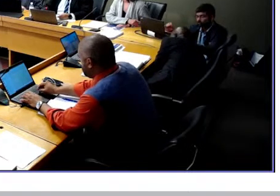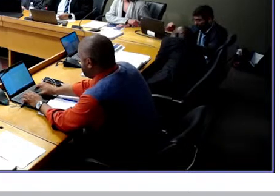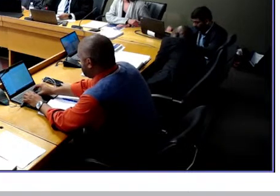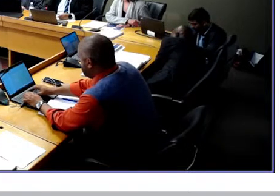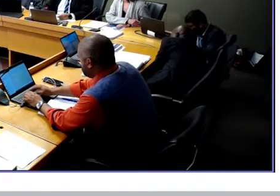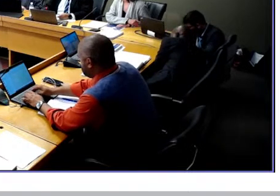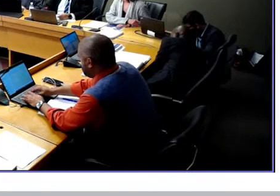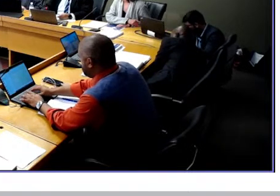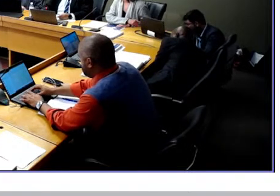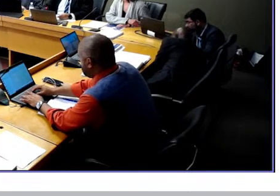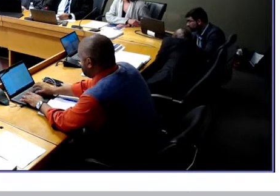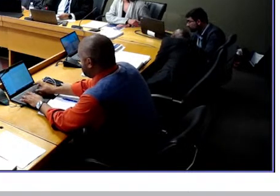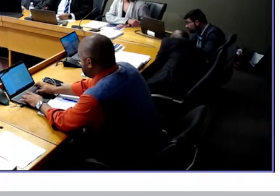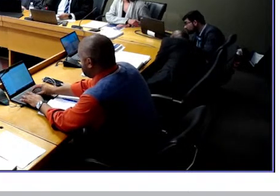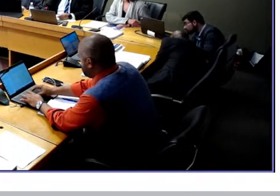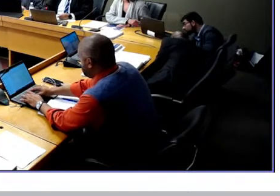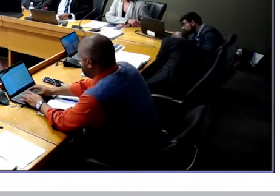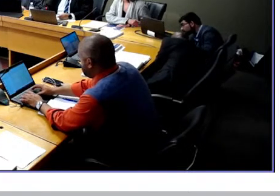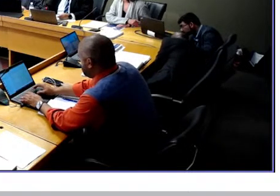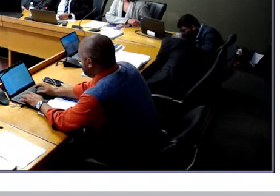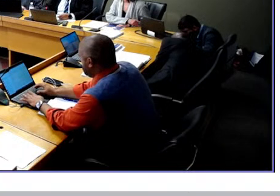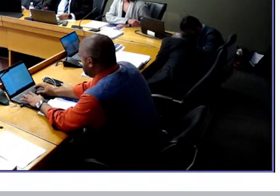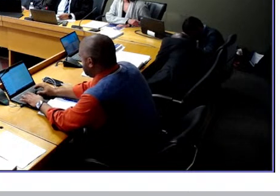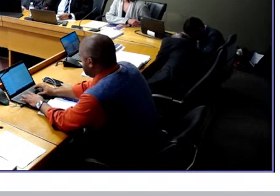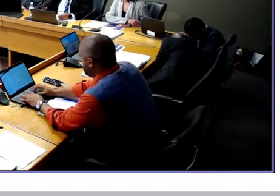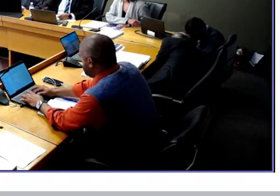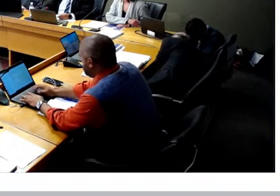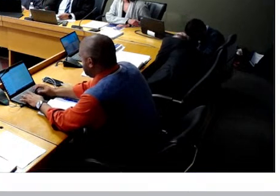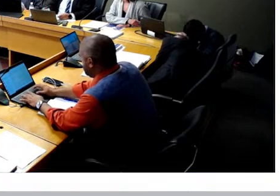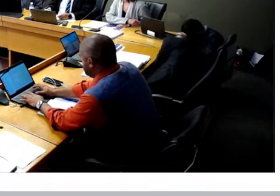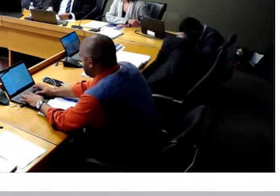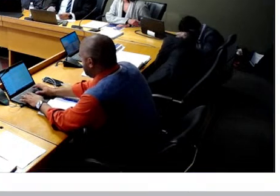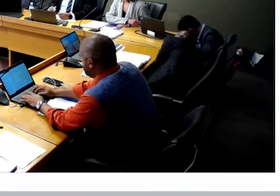for the entity, Liquor Authority. Thanks.